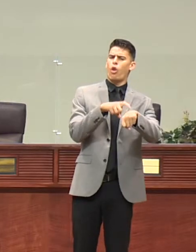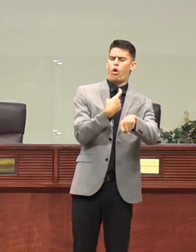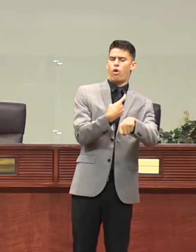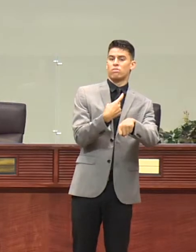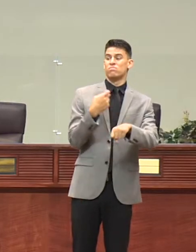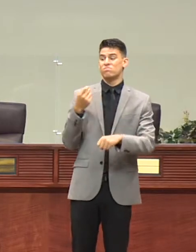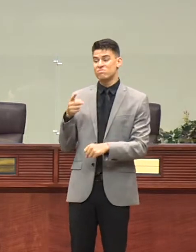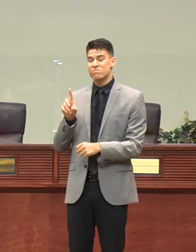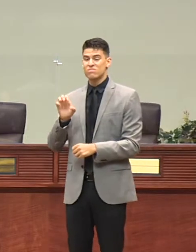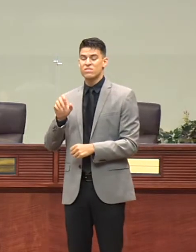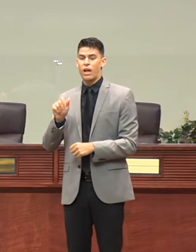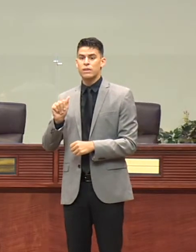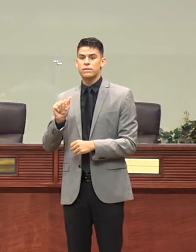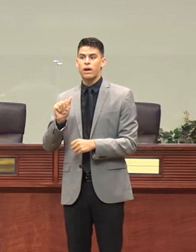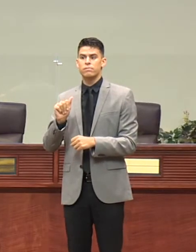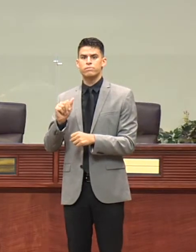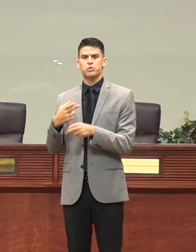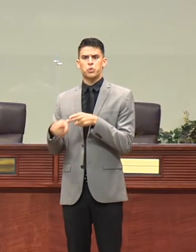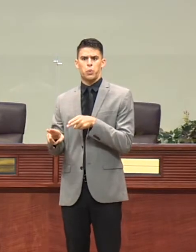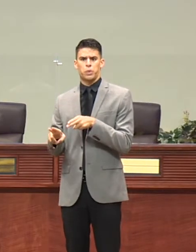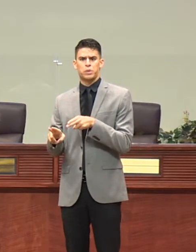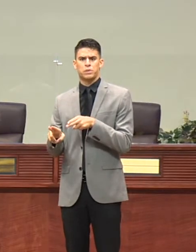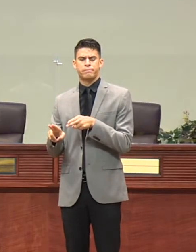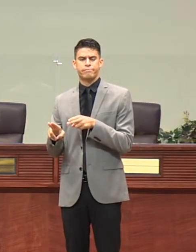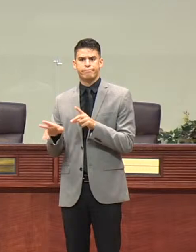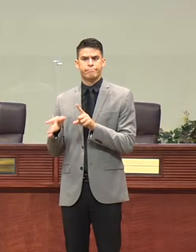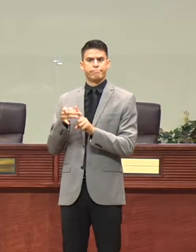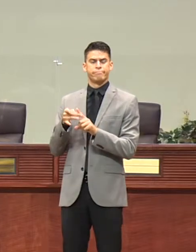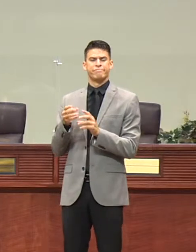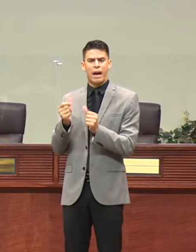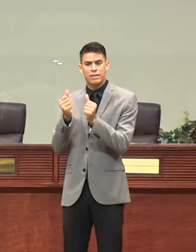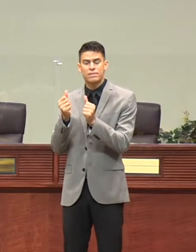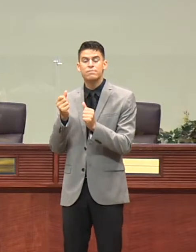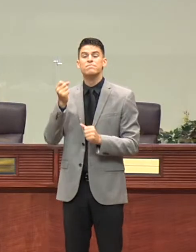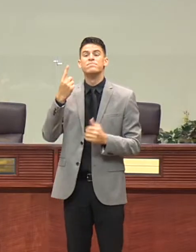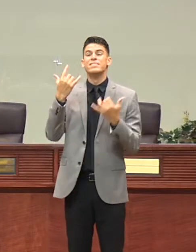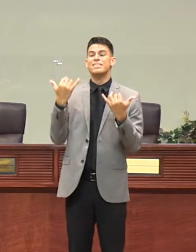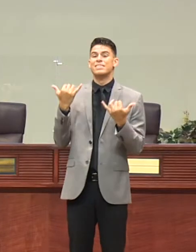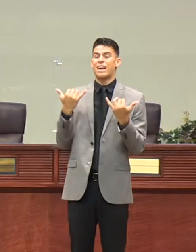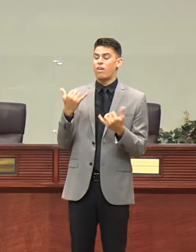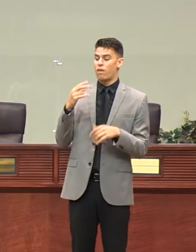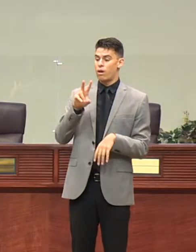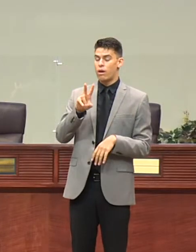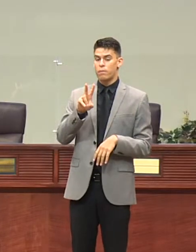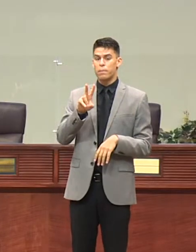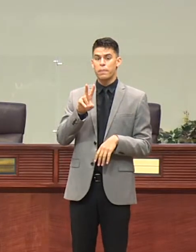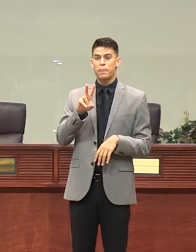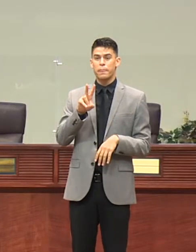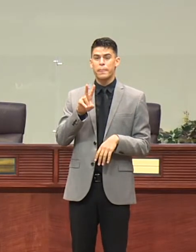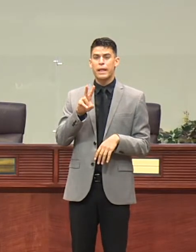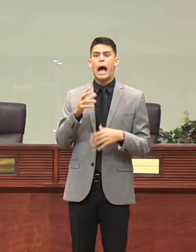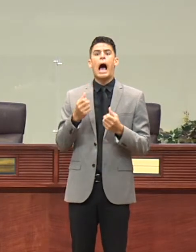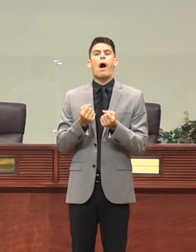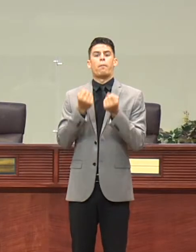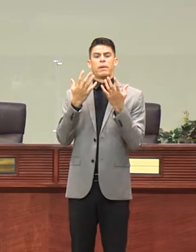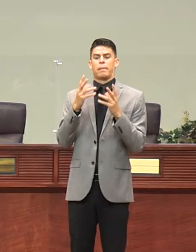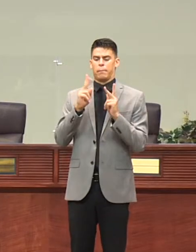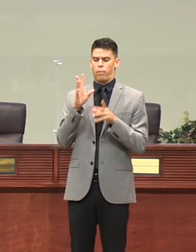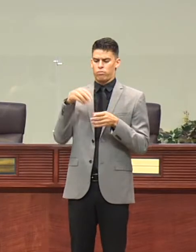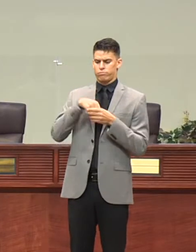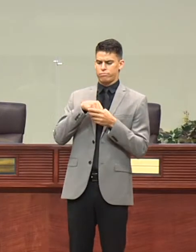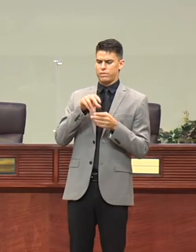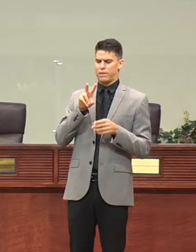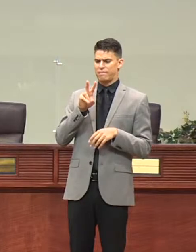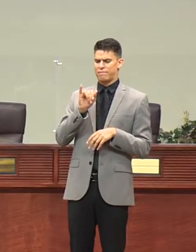happening. Also, the amount of viral load of the viral that people shed when they